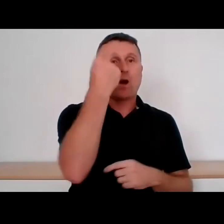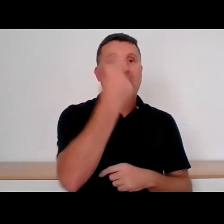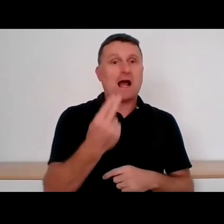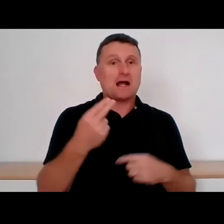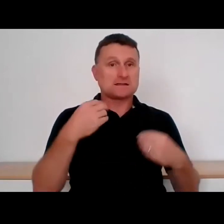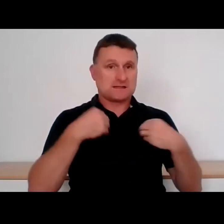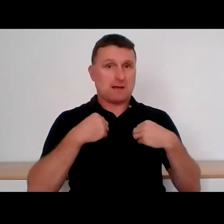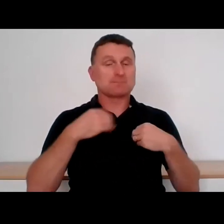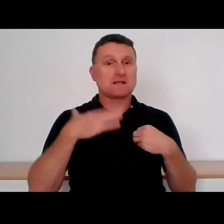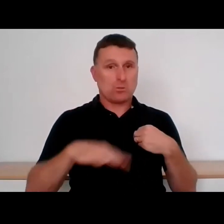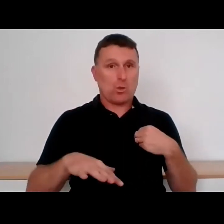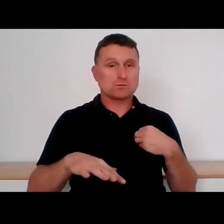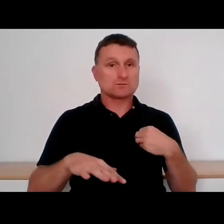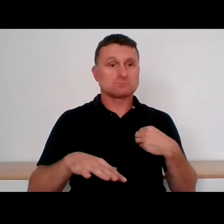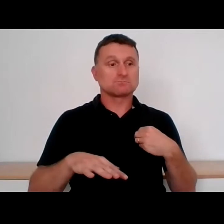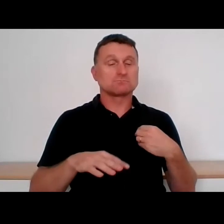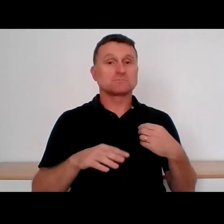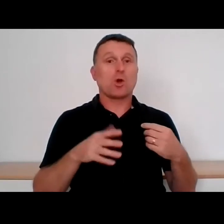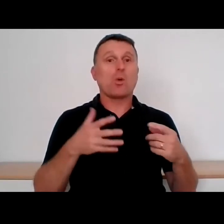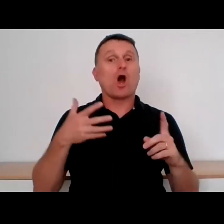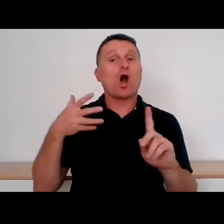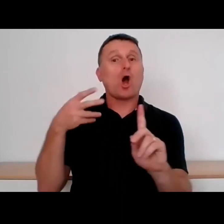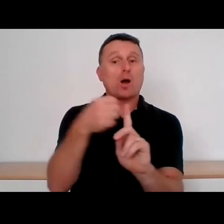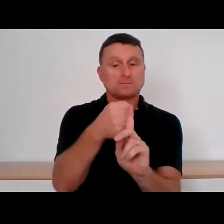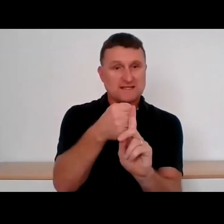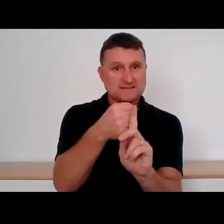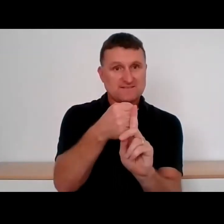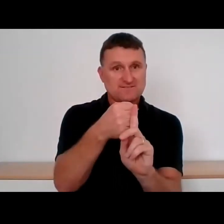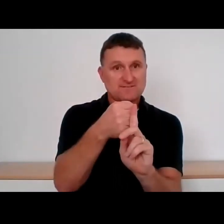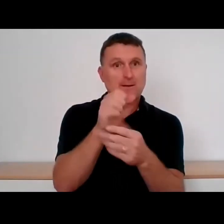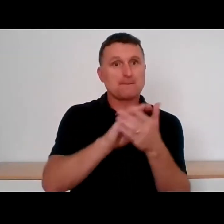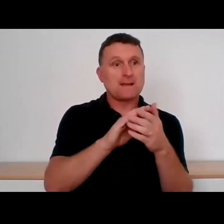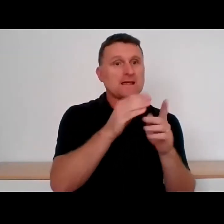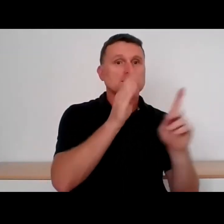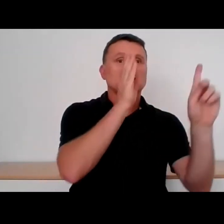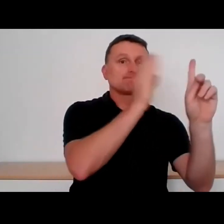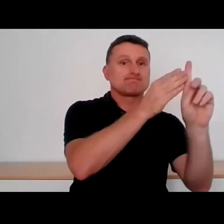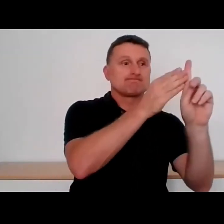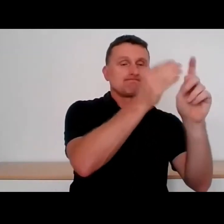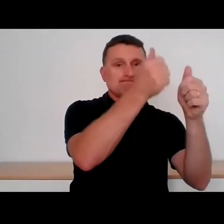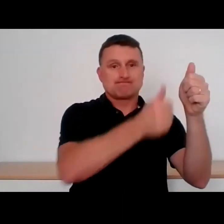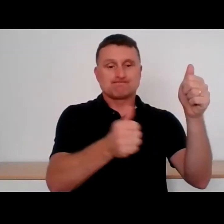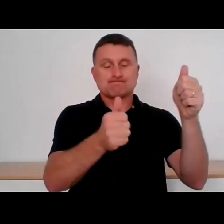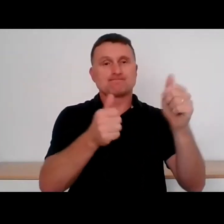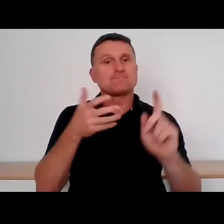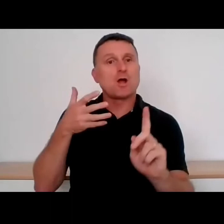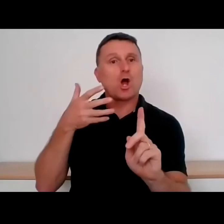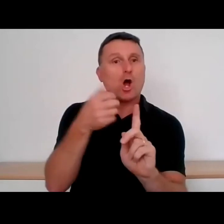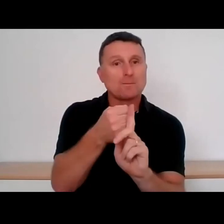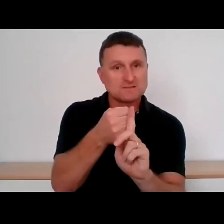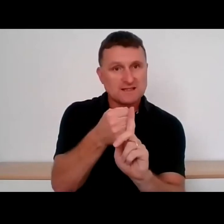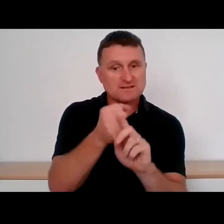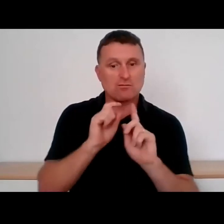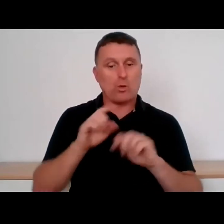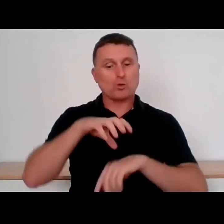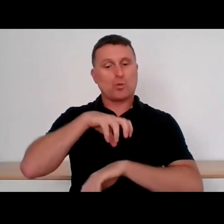The term objective is used to refer to the more detailed business and marketing aims of your organisation, all